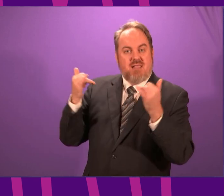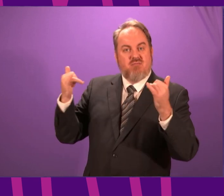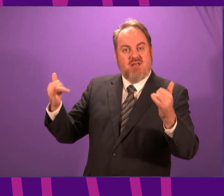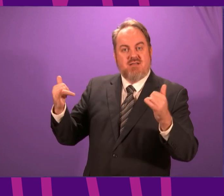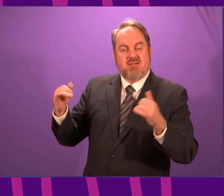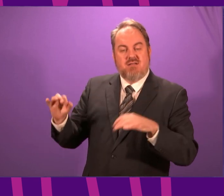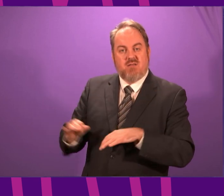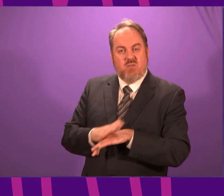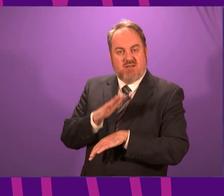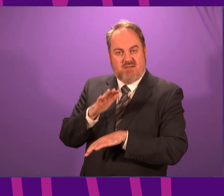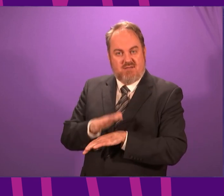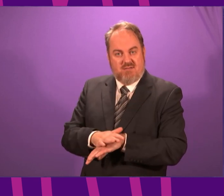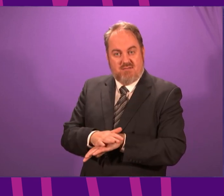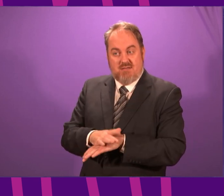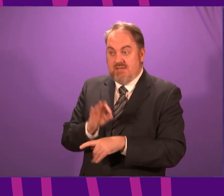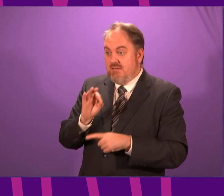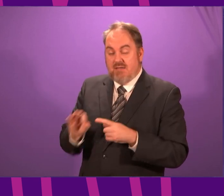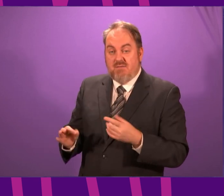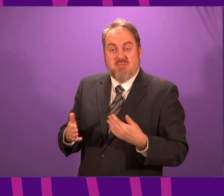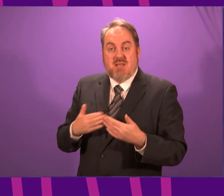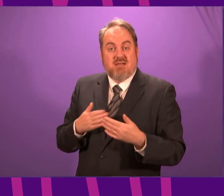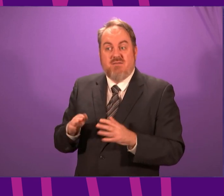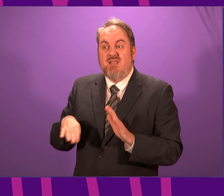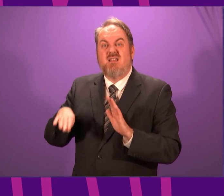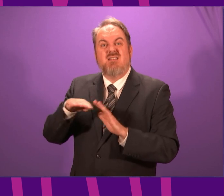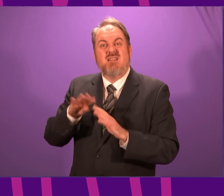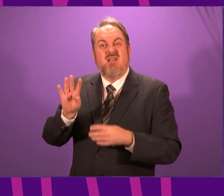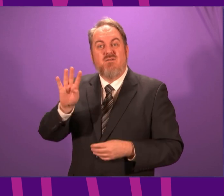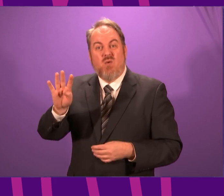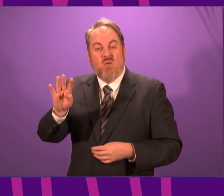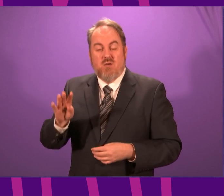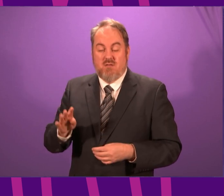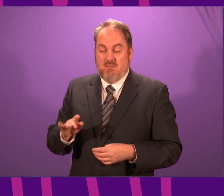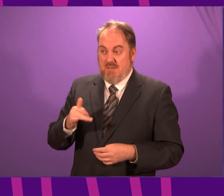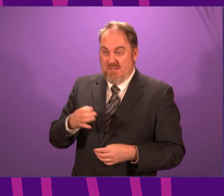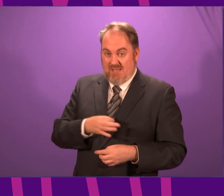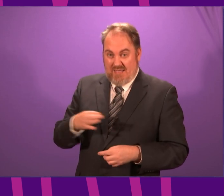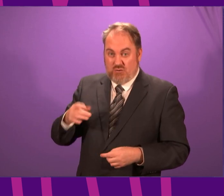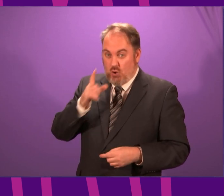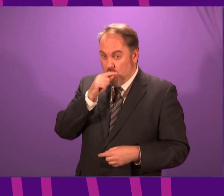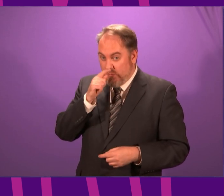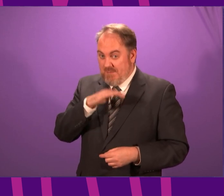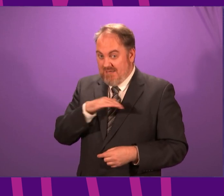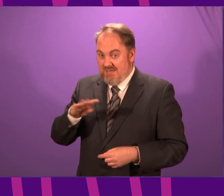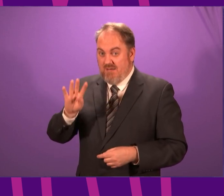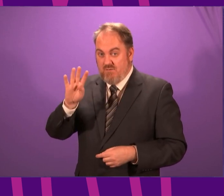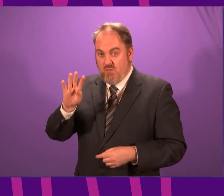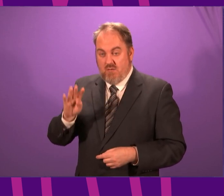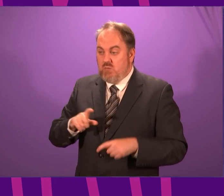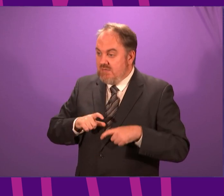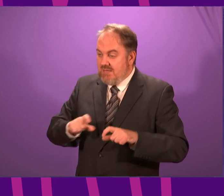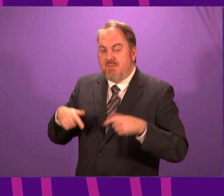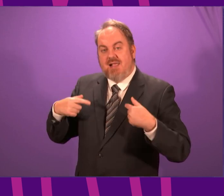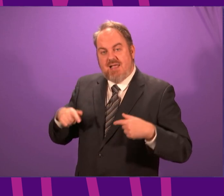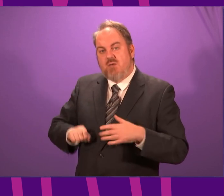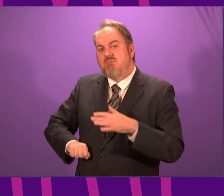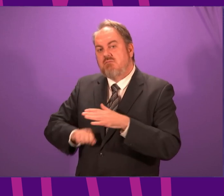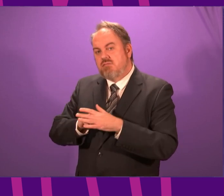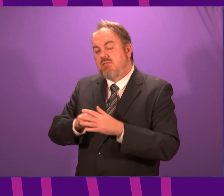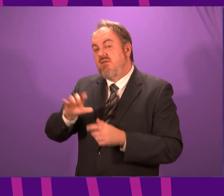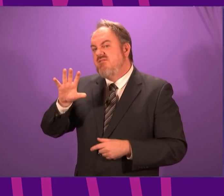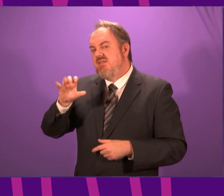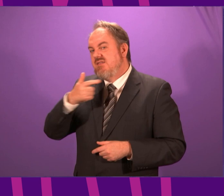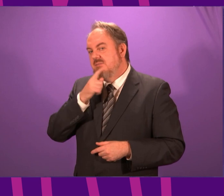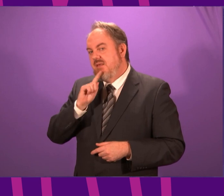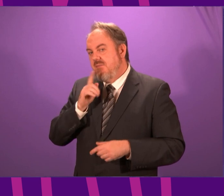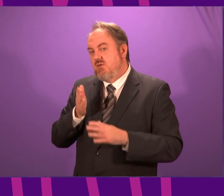in Tier 4, which, as we heard from the First Minister earlier, may happen in Lanarkshire, but hopefully not. There are, though, other areas where